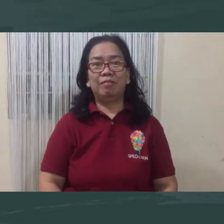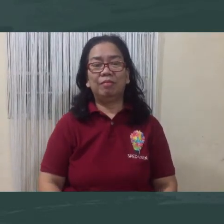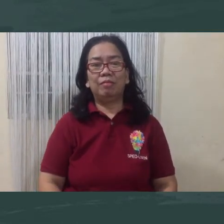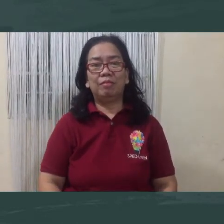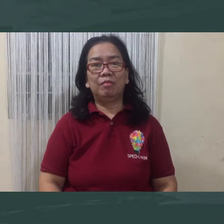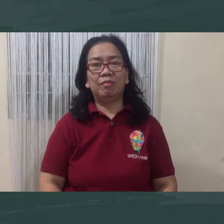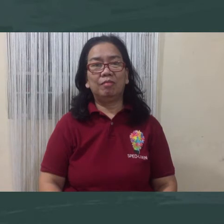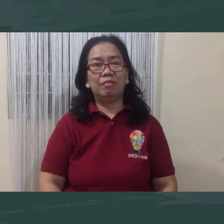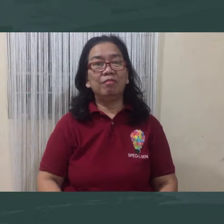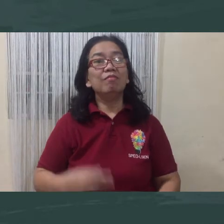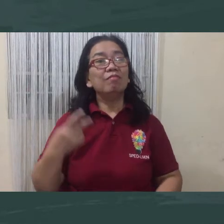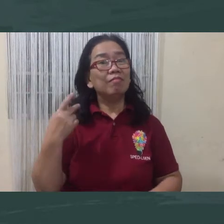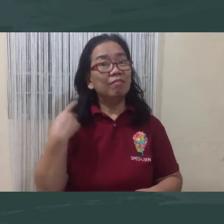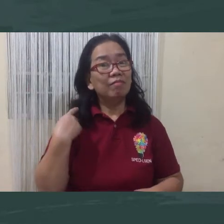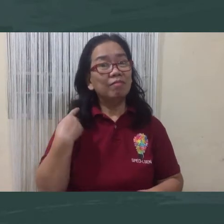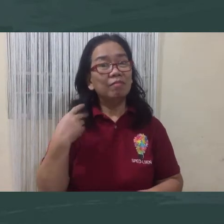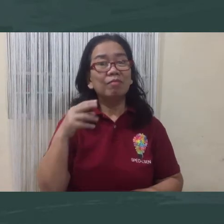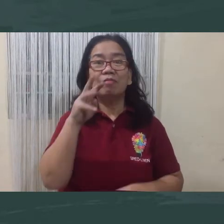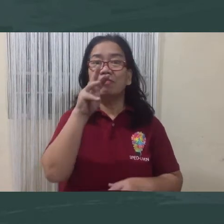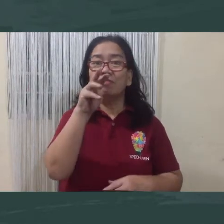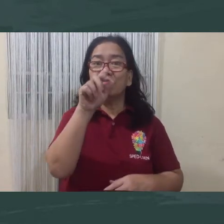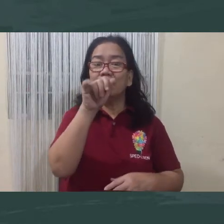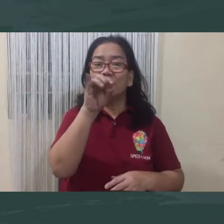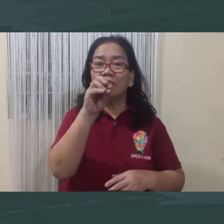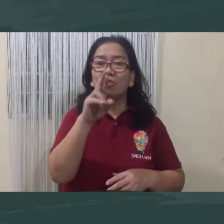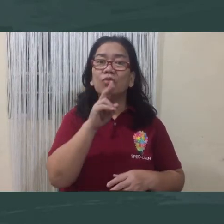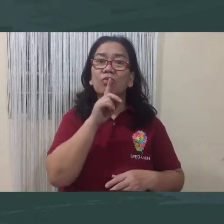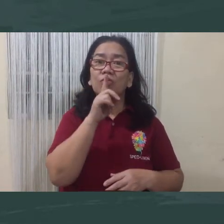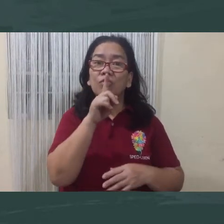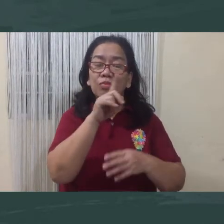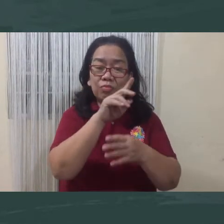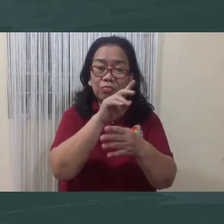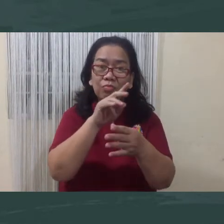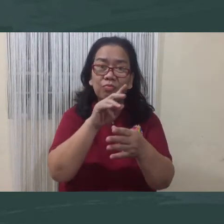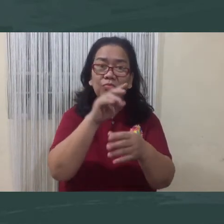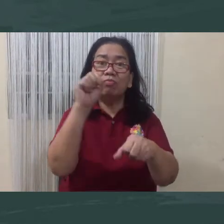Here are the major functions of the bones.